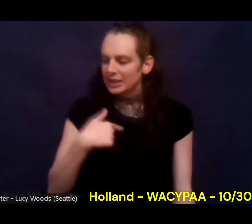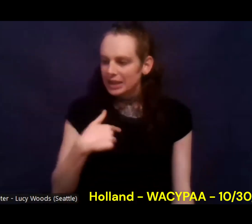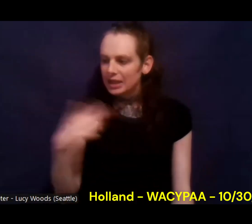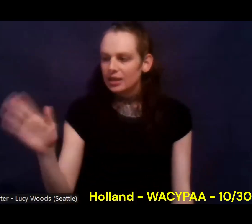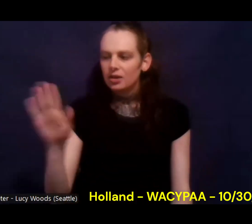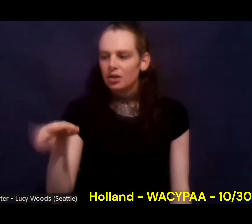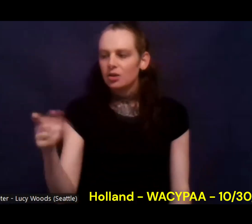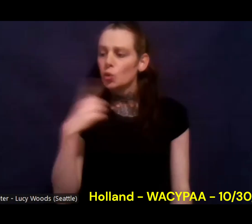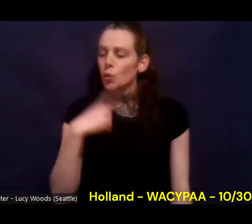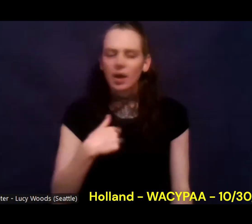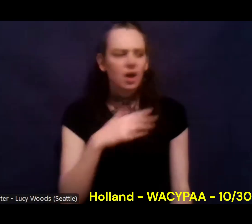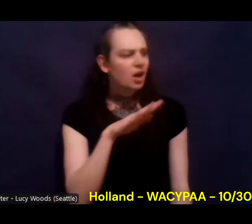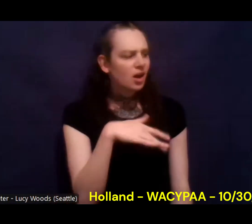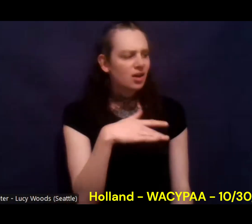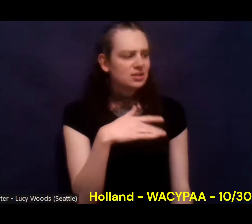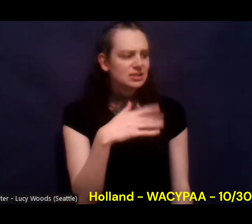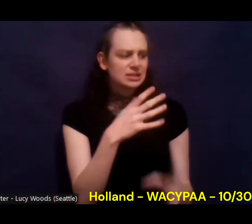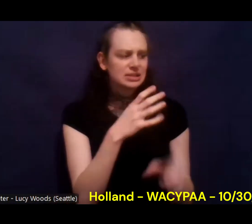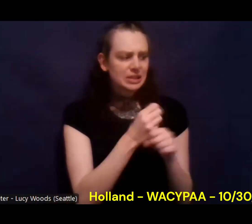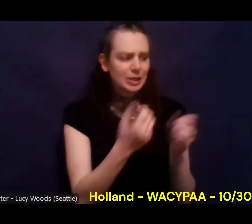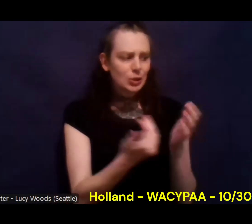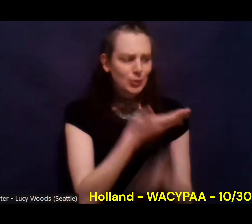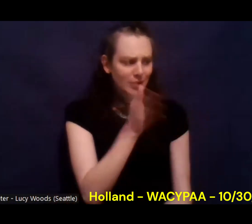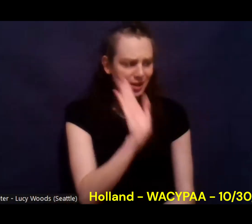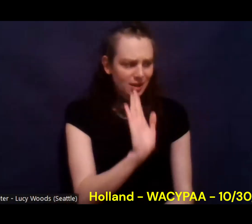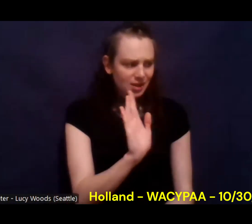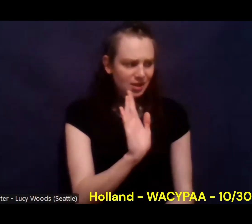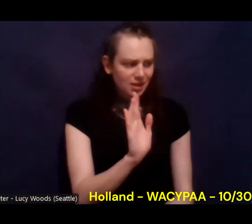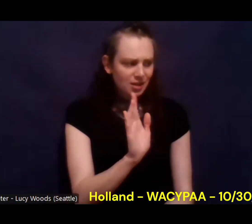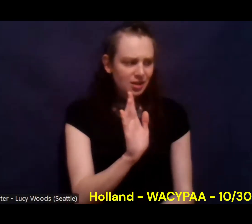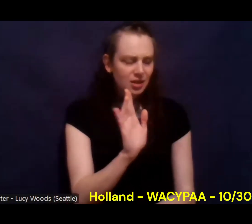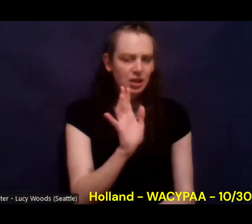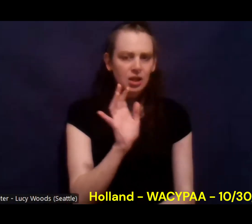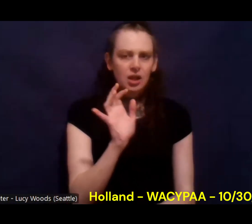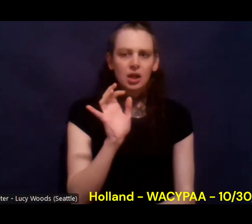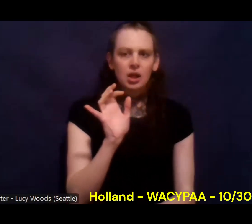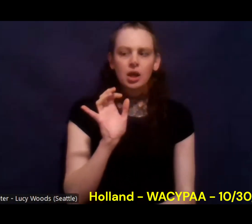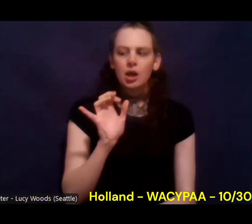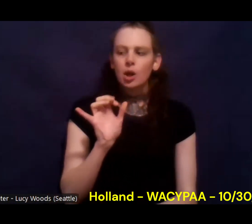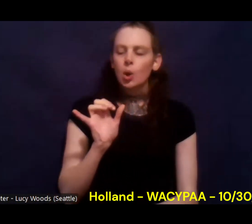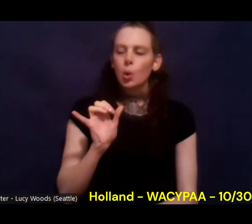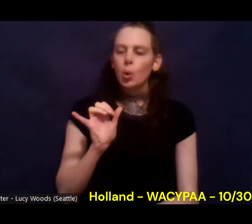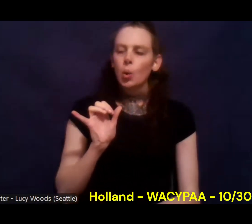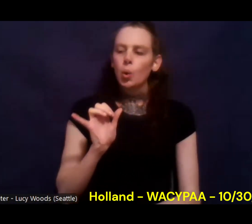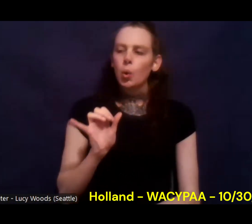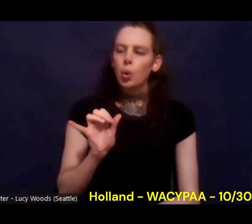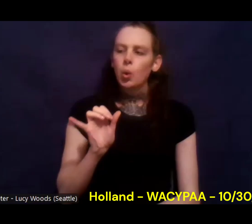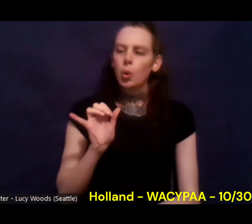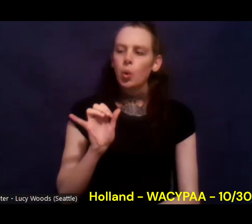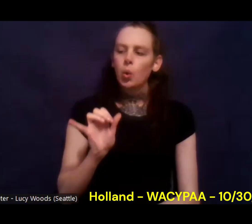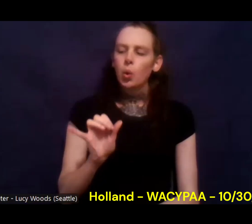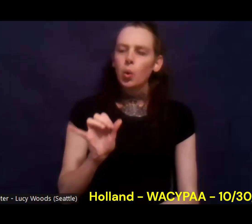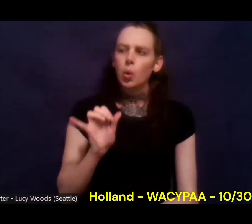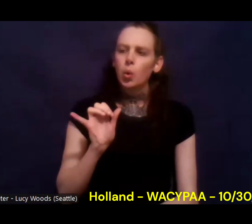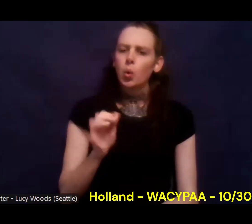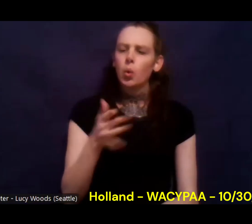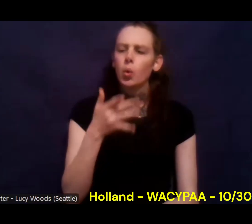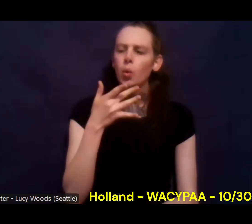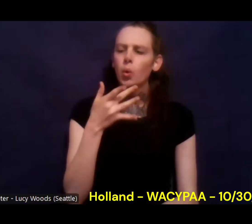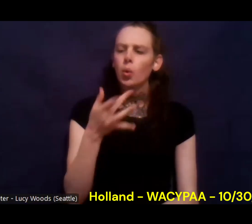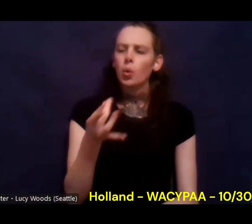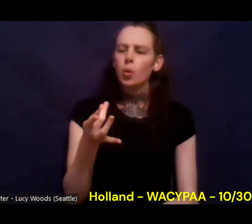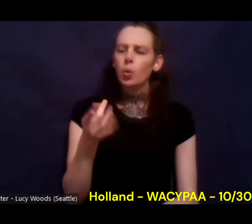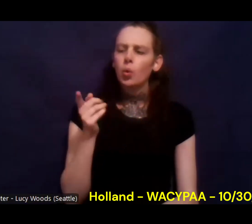like, ugh, that's like really, really insightful. You are a genius. You're a genius with